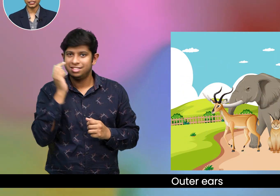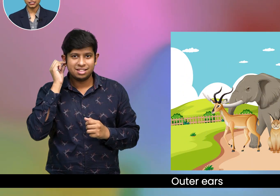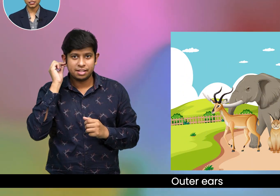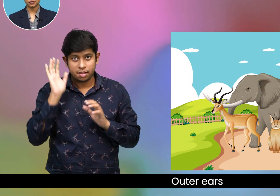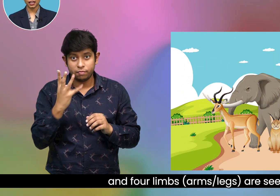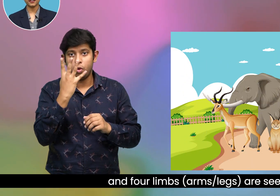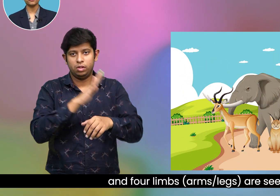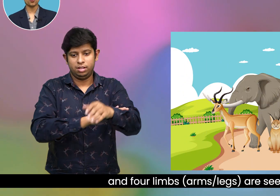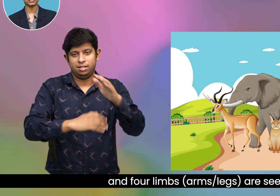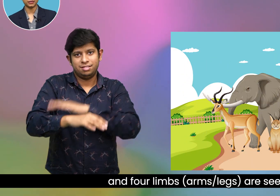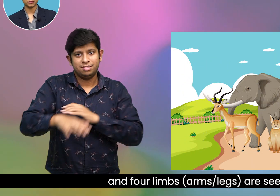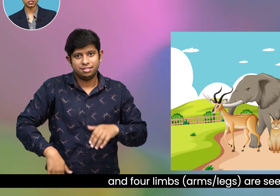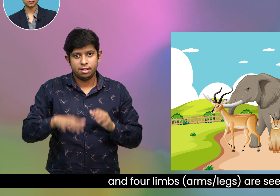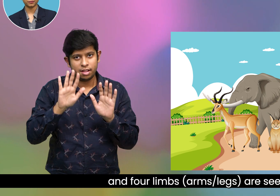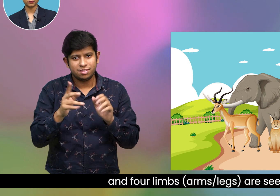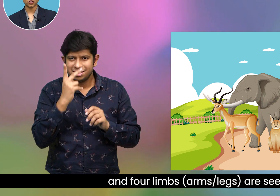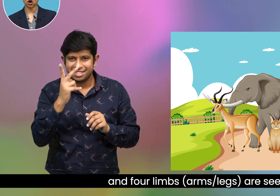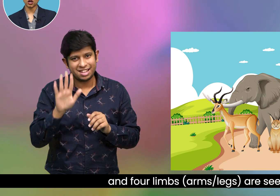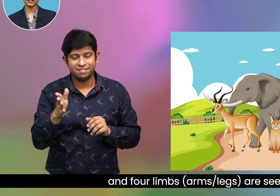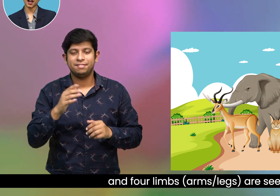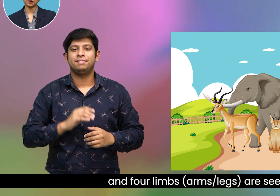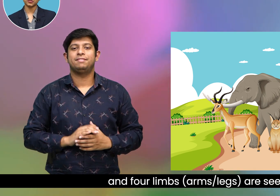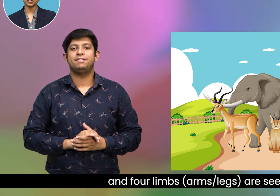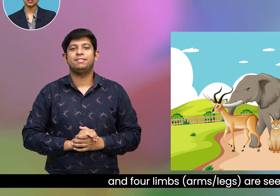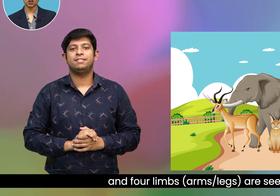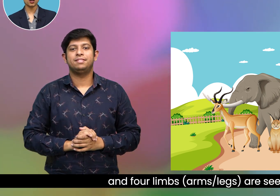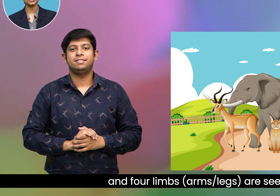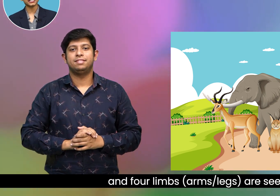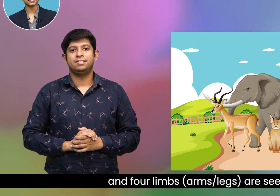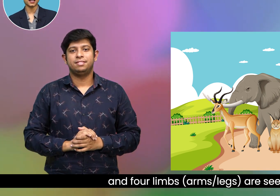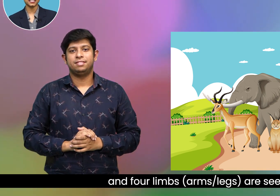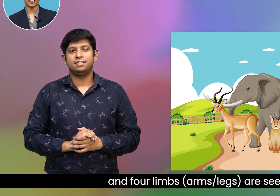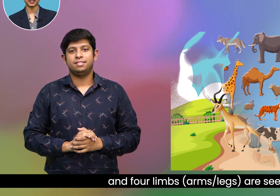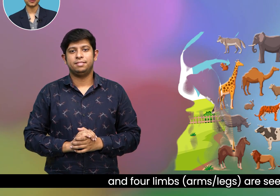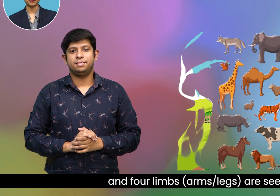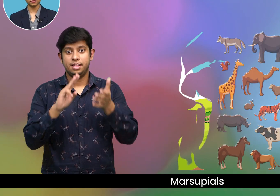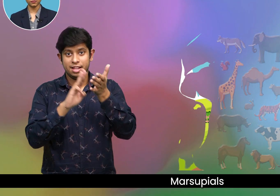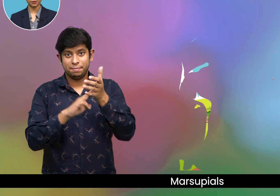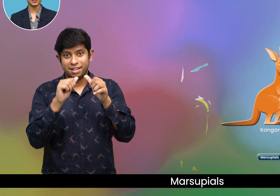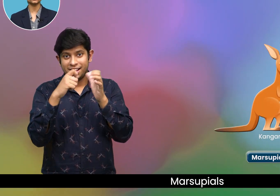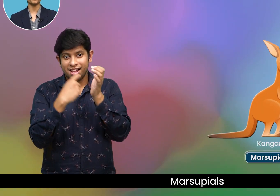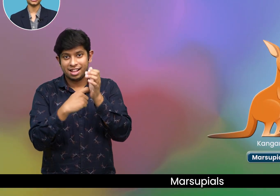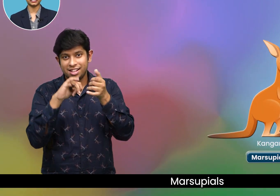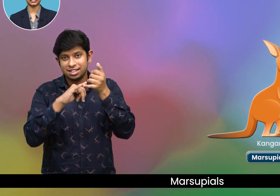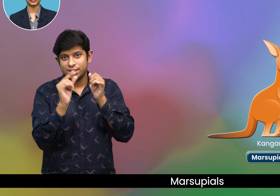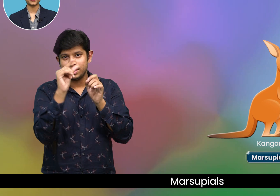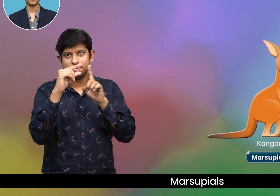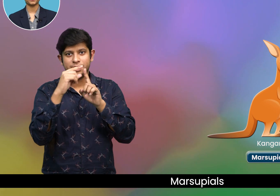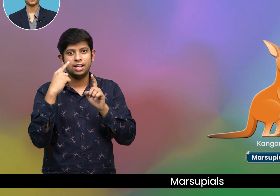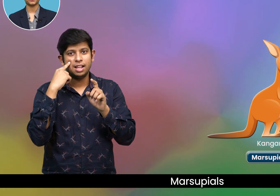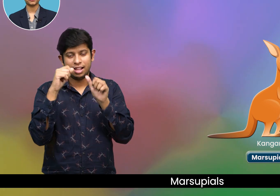Outer ears and 4 limbs or arms or legs are seen.